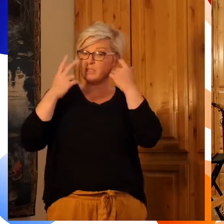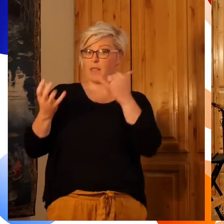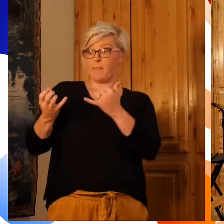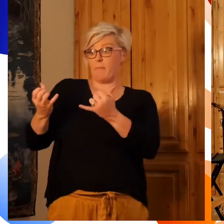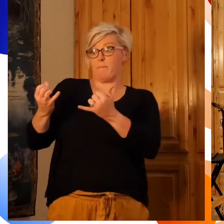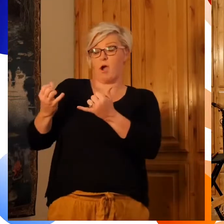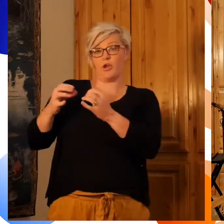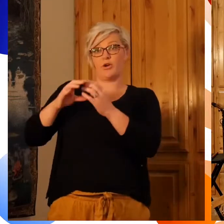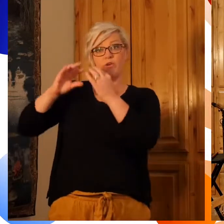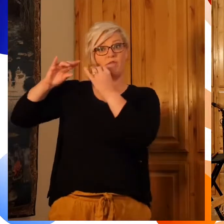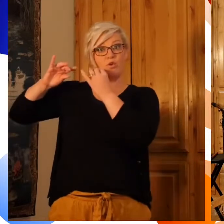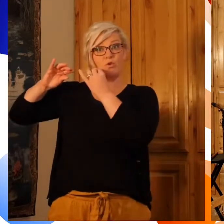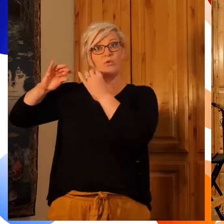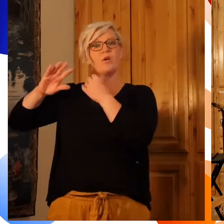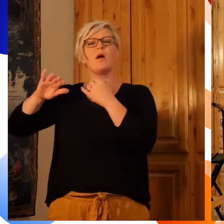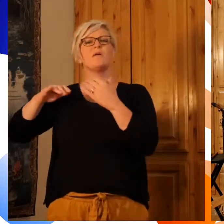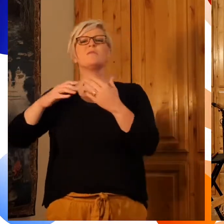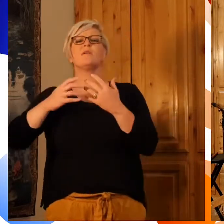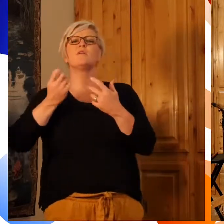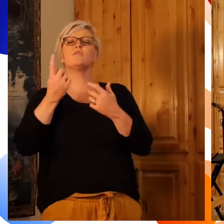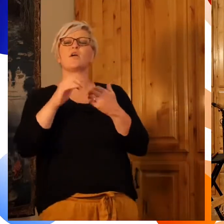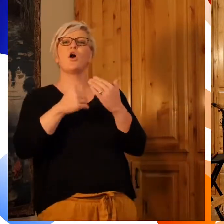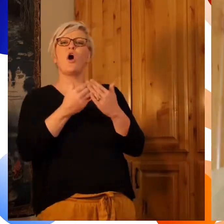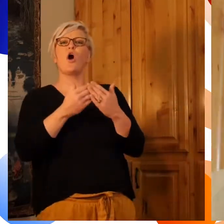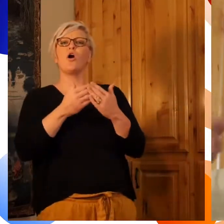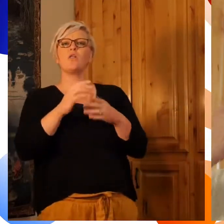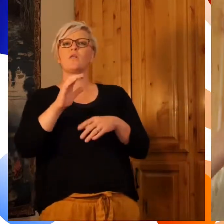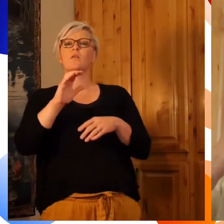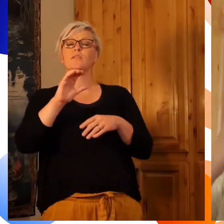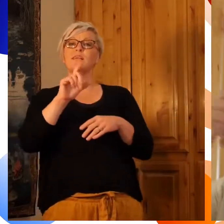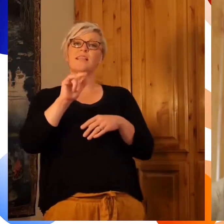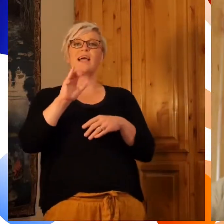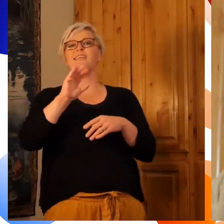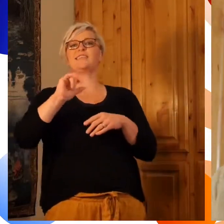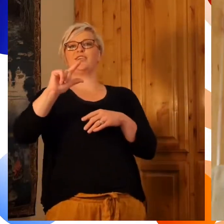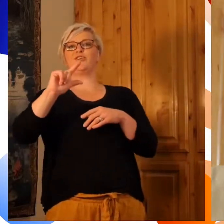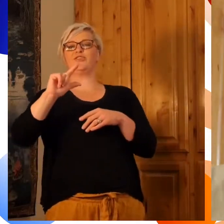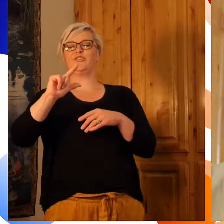orchestras and Baroque orchestras would go in there